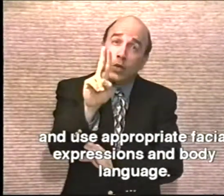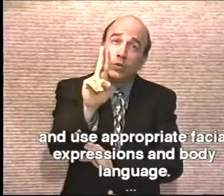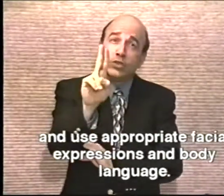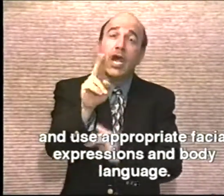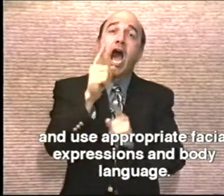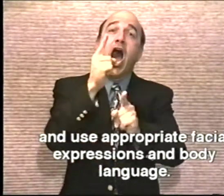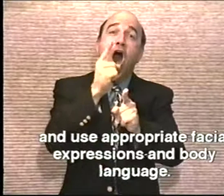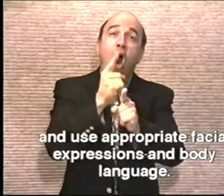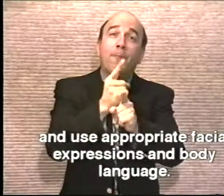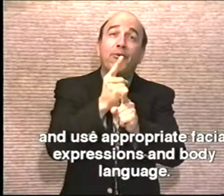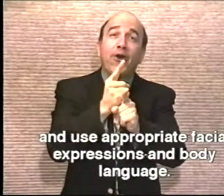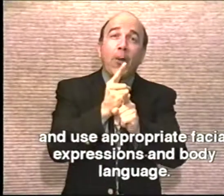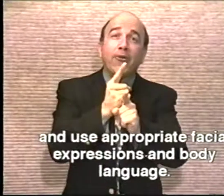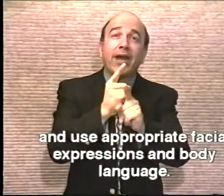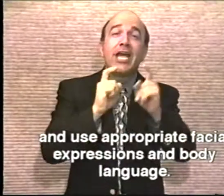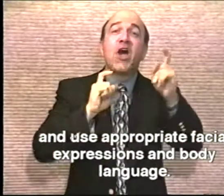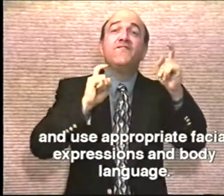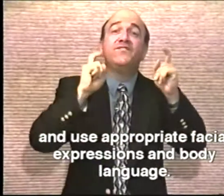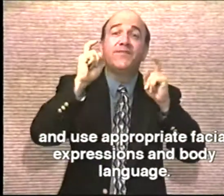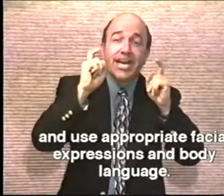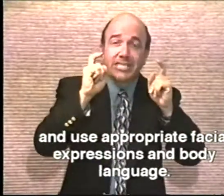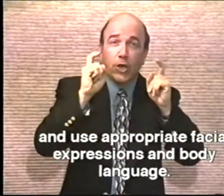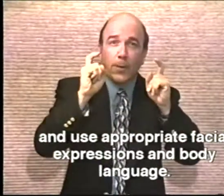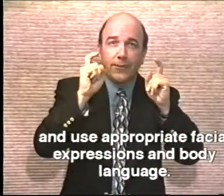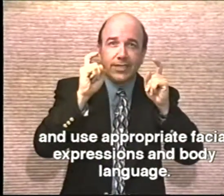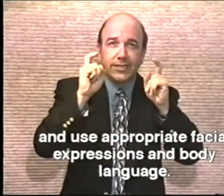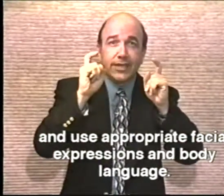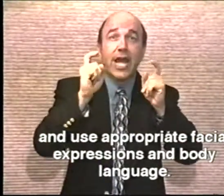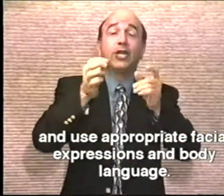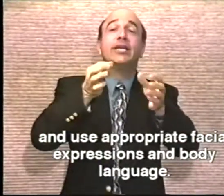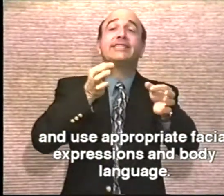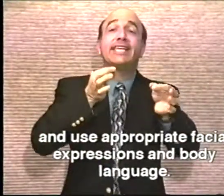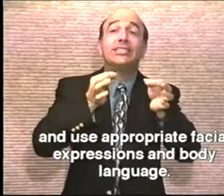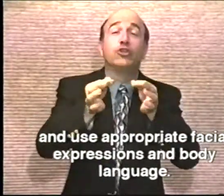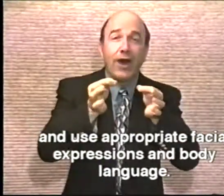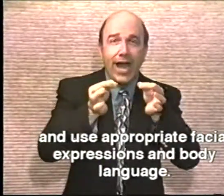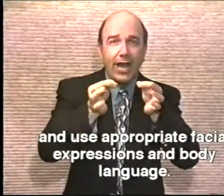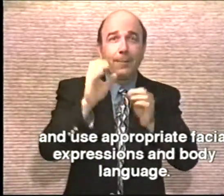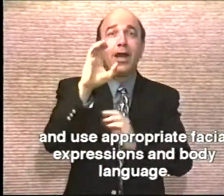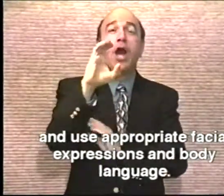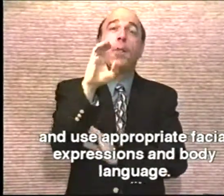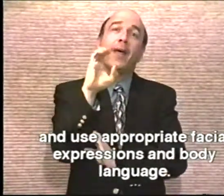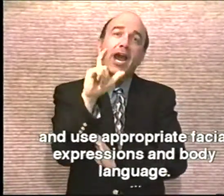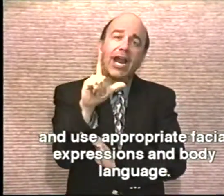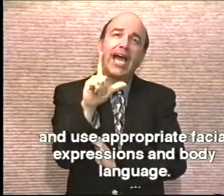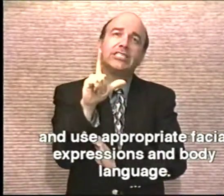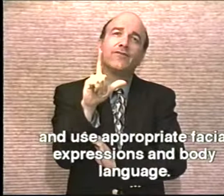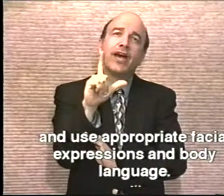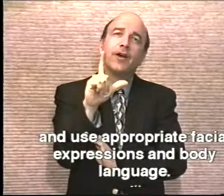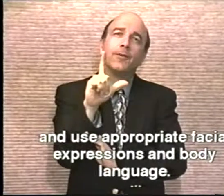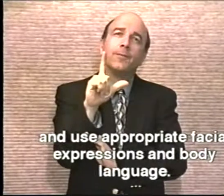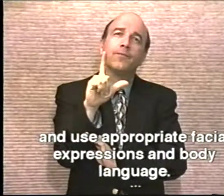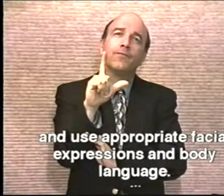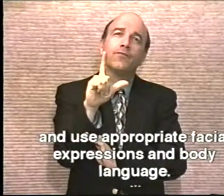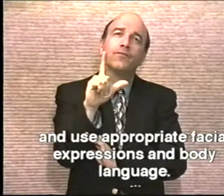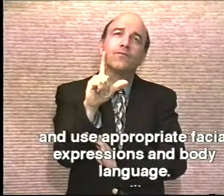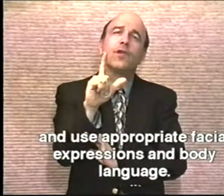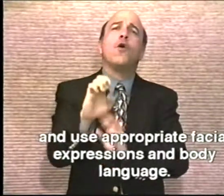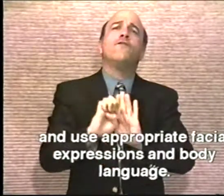use appropriate facial expression to describe the classifier.